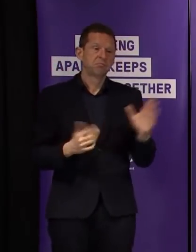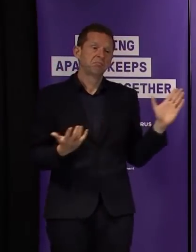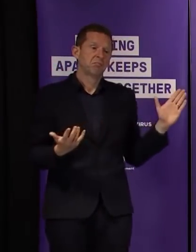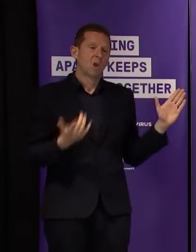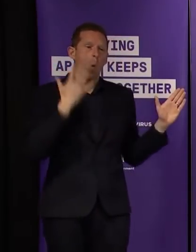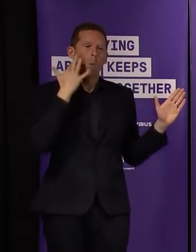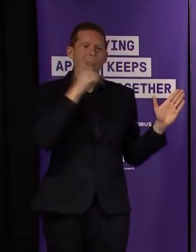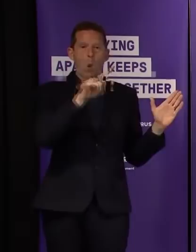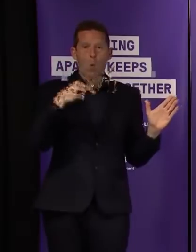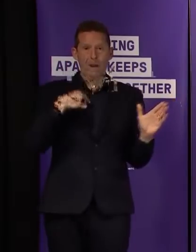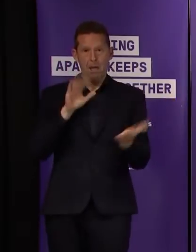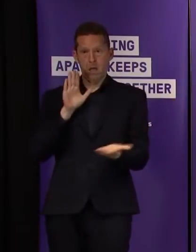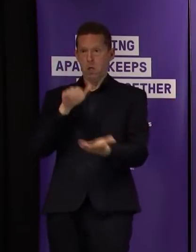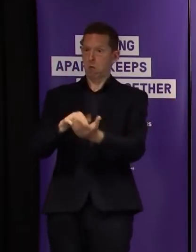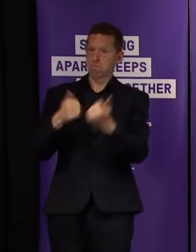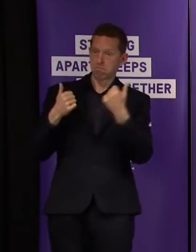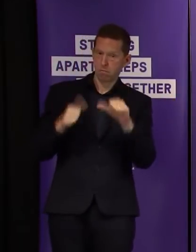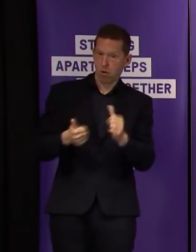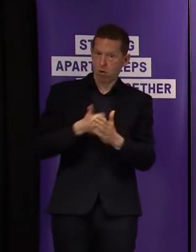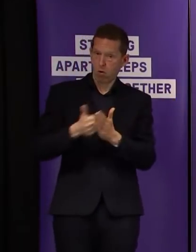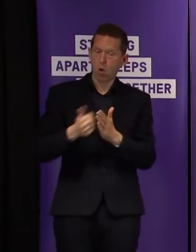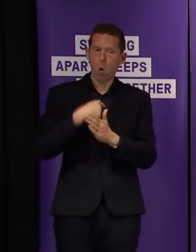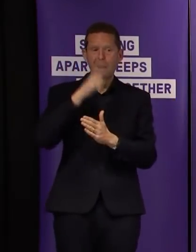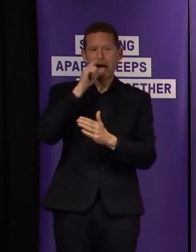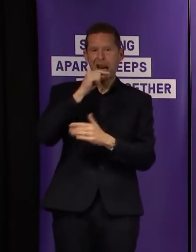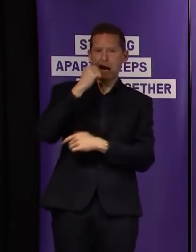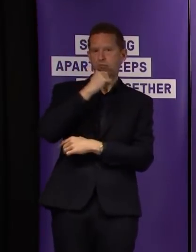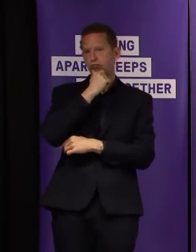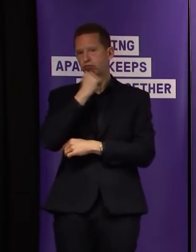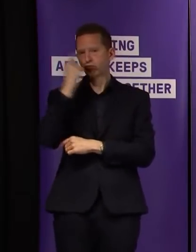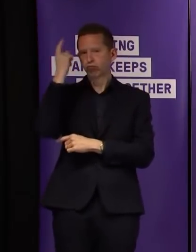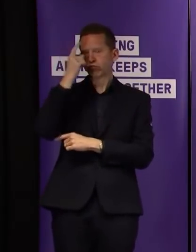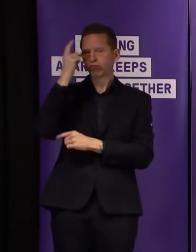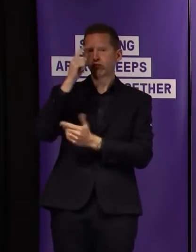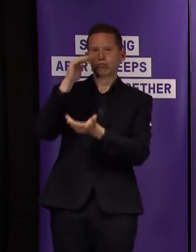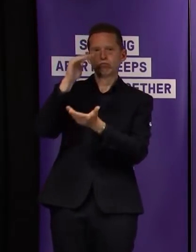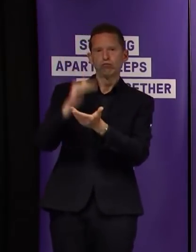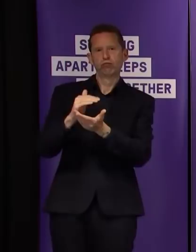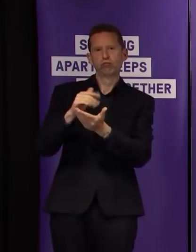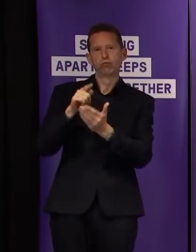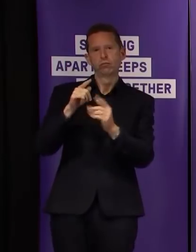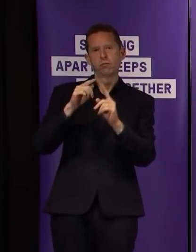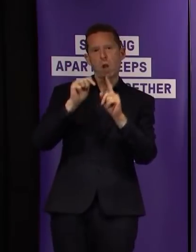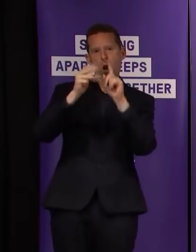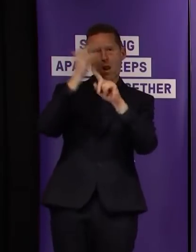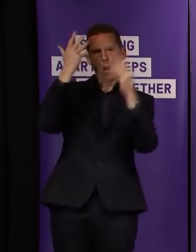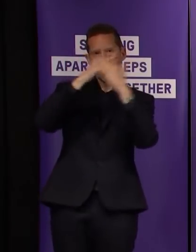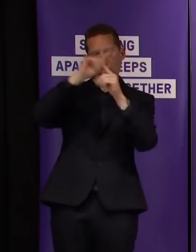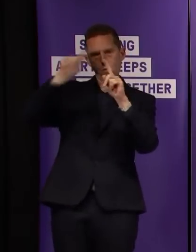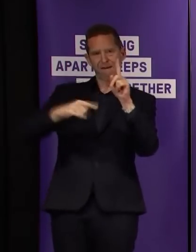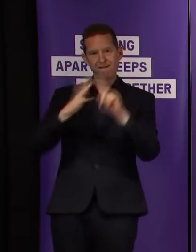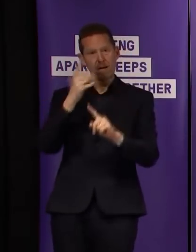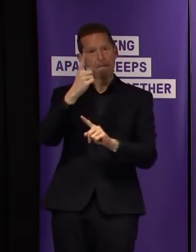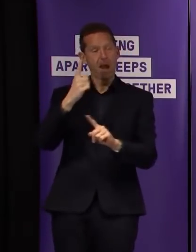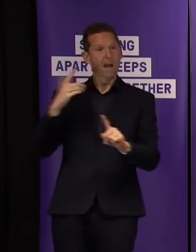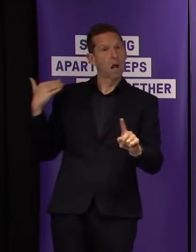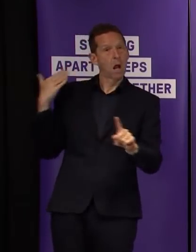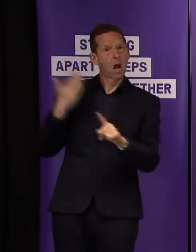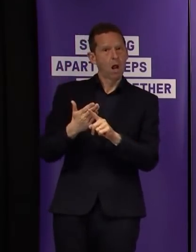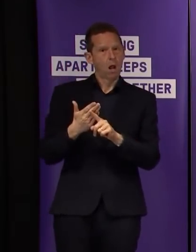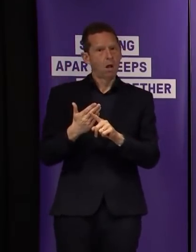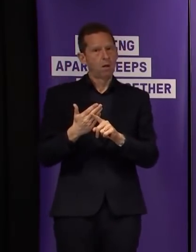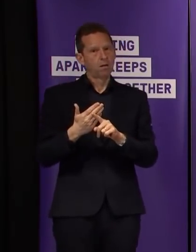can absolutely reassess the curfew. But it's played its role to date. It's obviously sent a very significant message